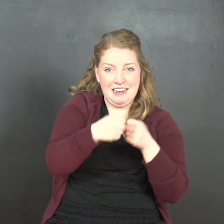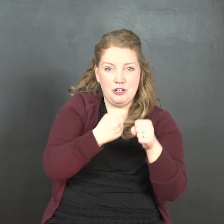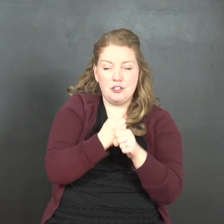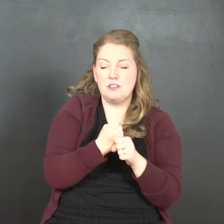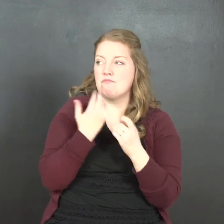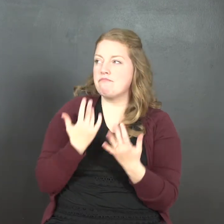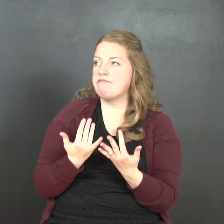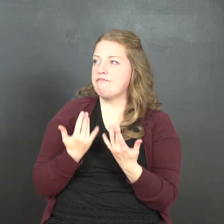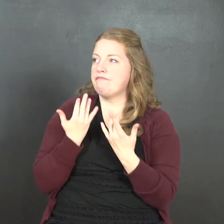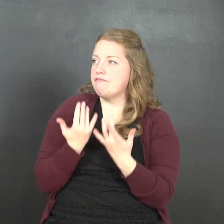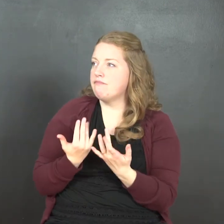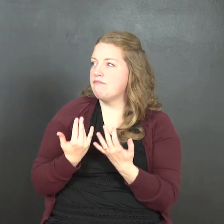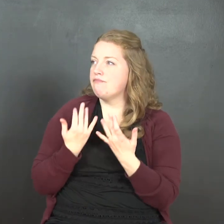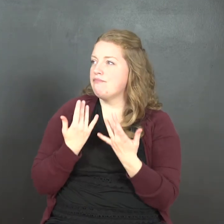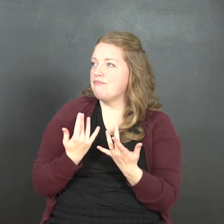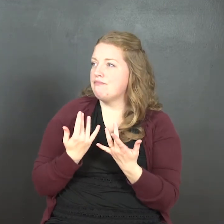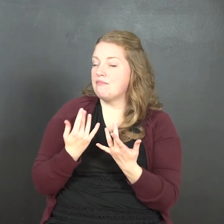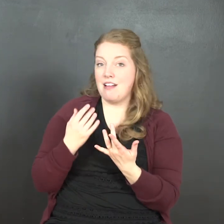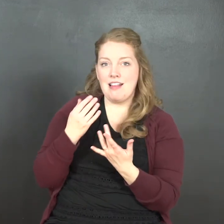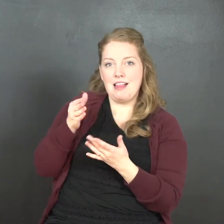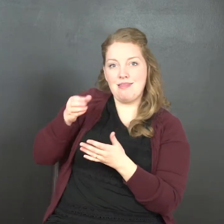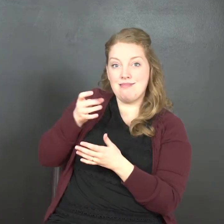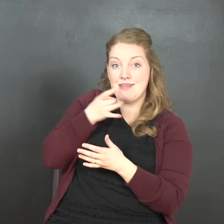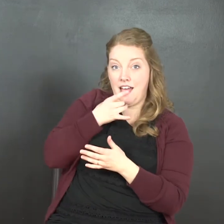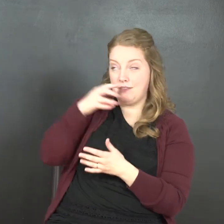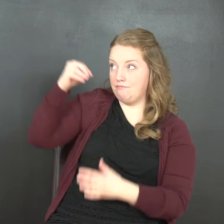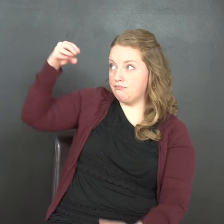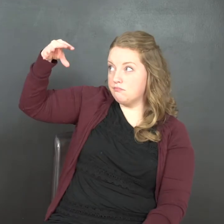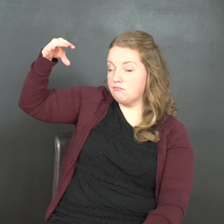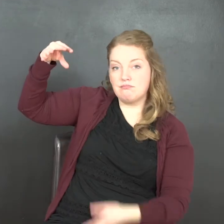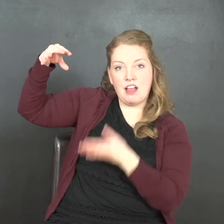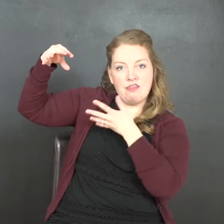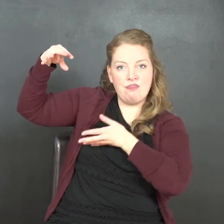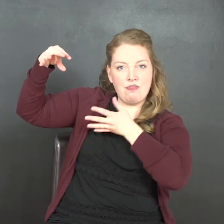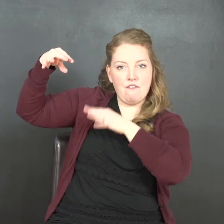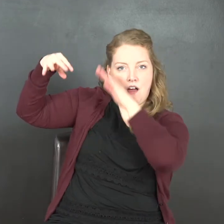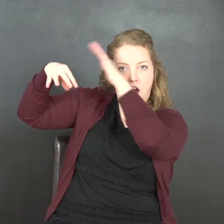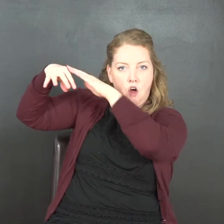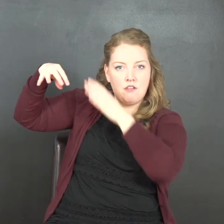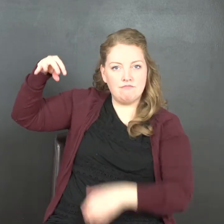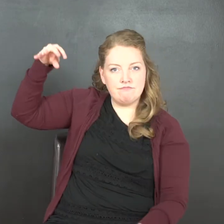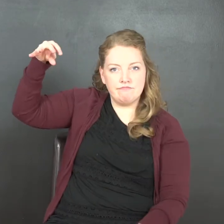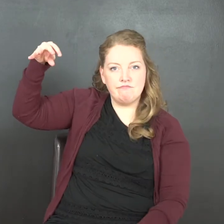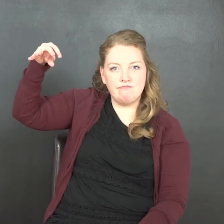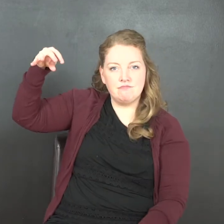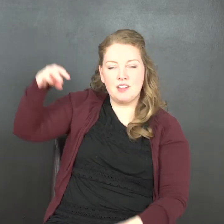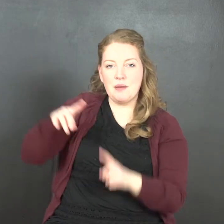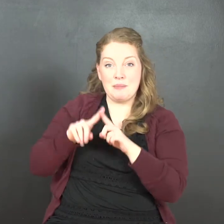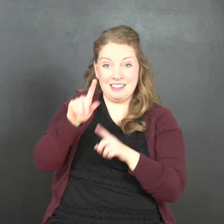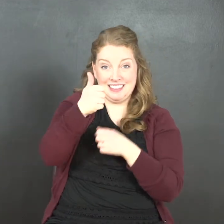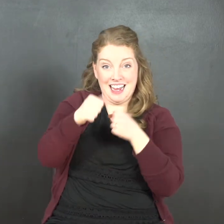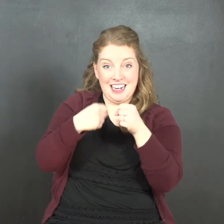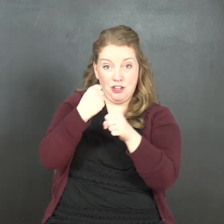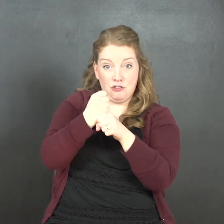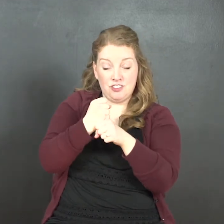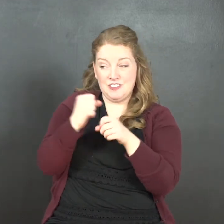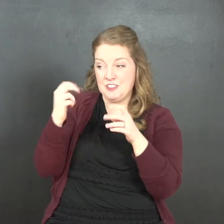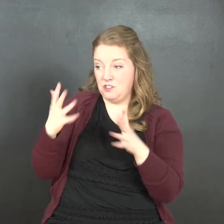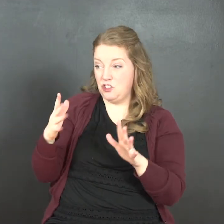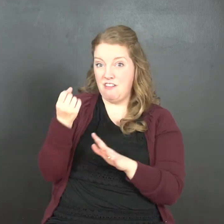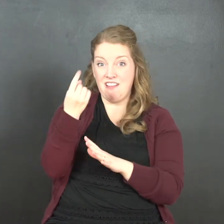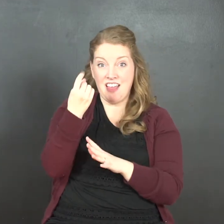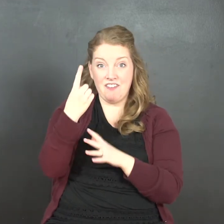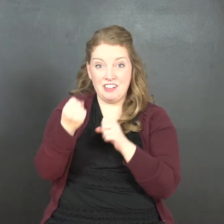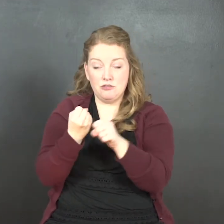escape death, but it never happened, and after 10 years, she was able to finally turn out the light. Death had Houdini, and he could